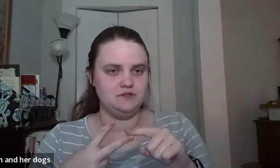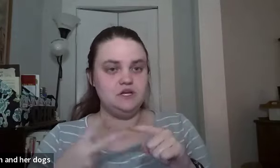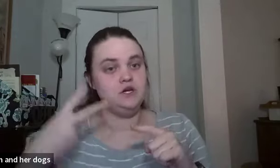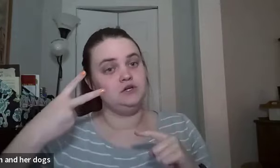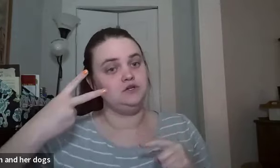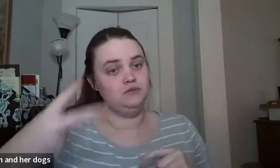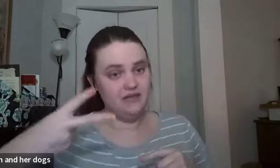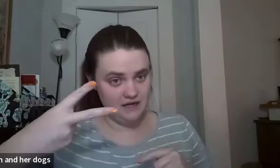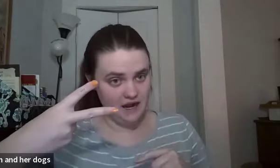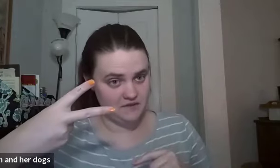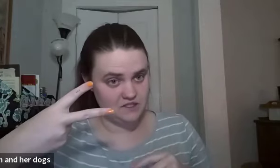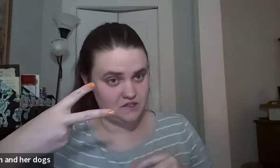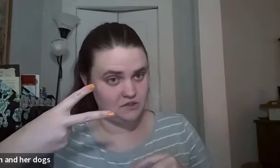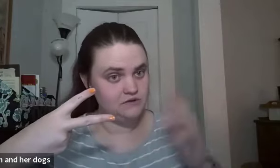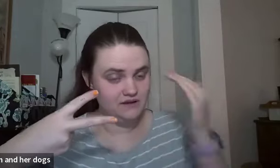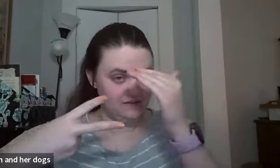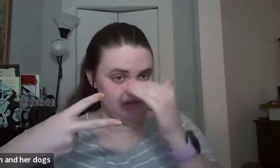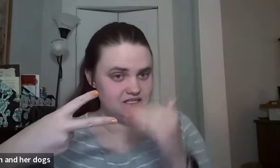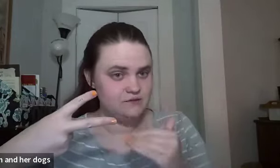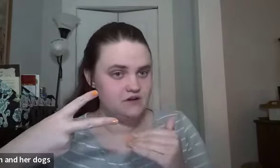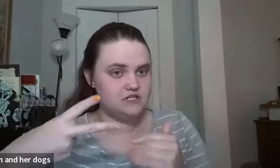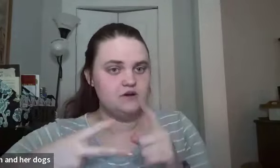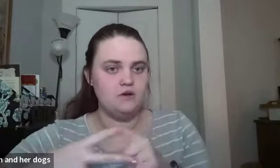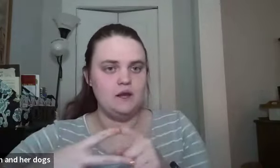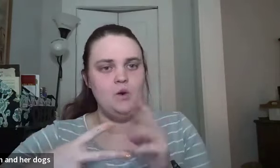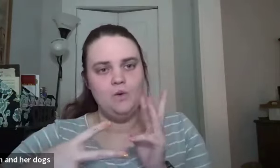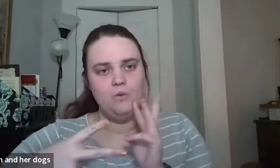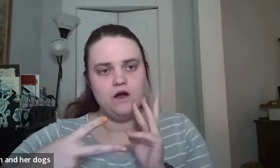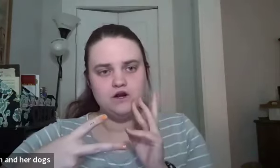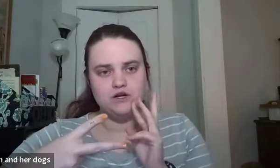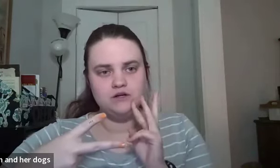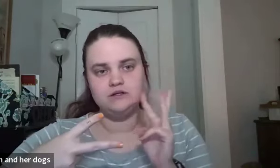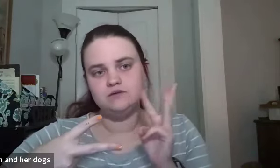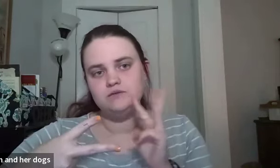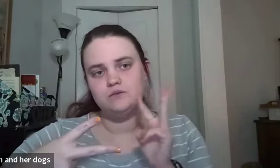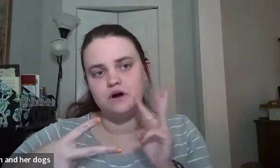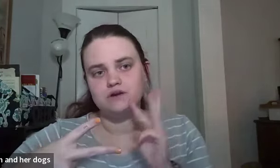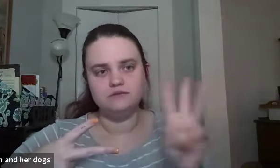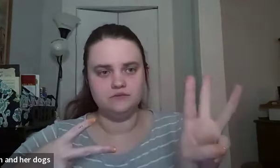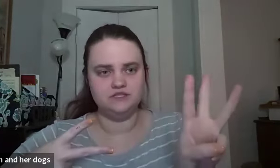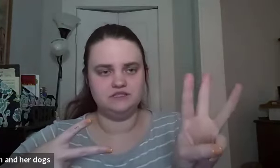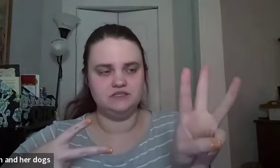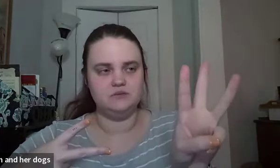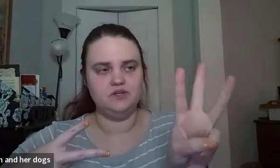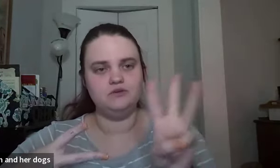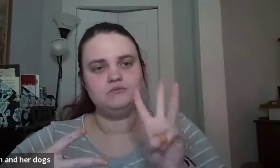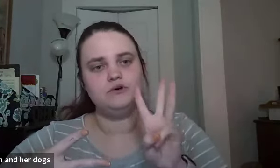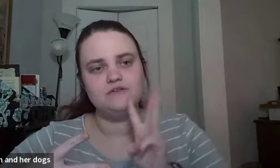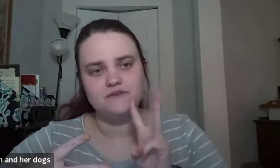first. You can add this to the listing we talked about and go like water, which is a W, pointer finger